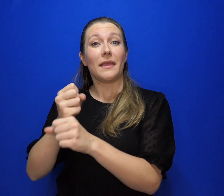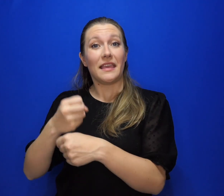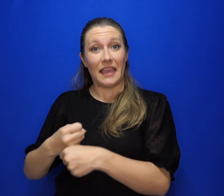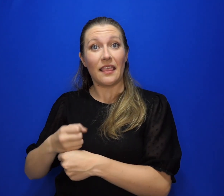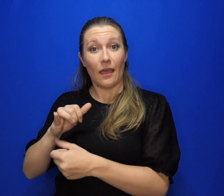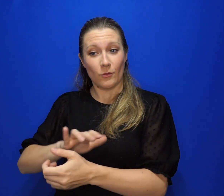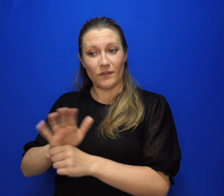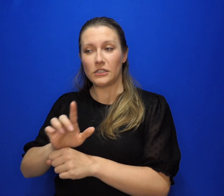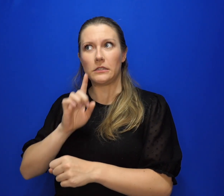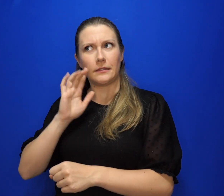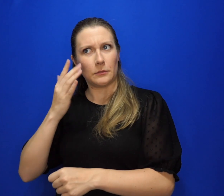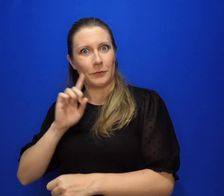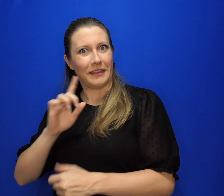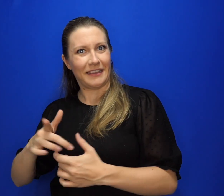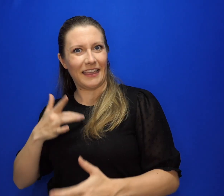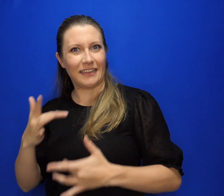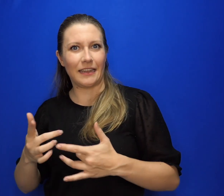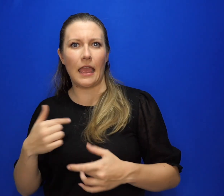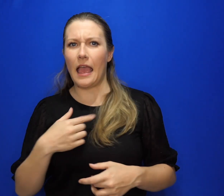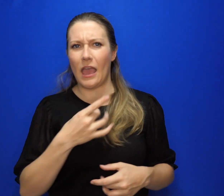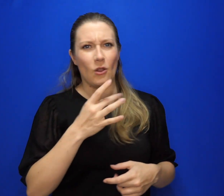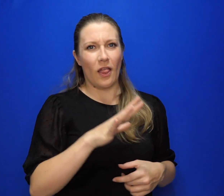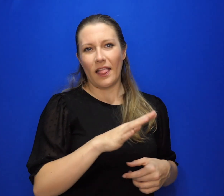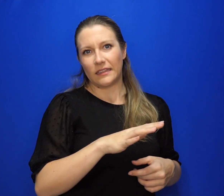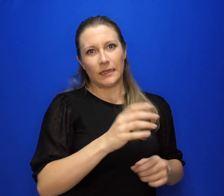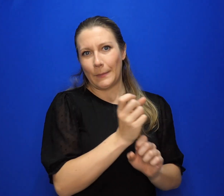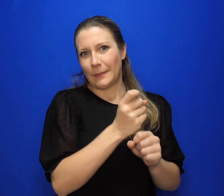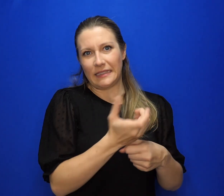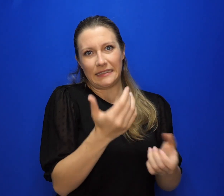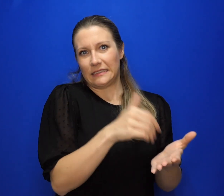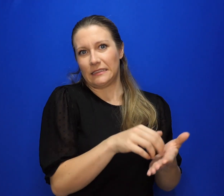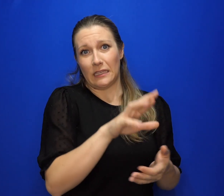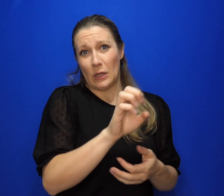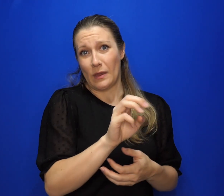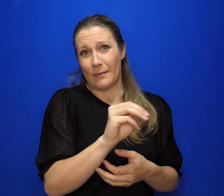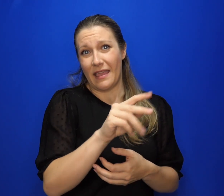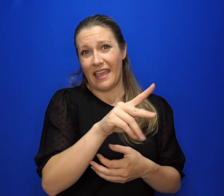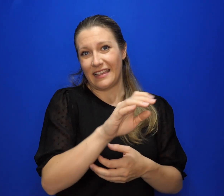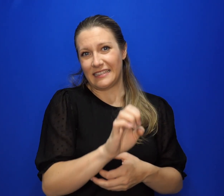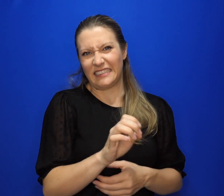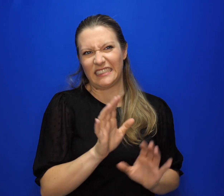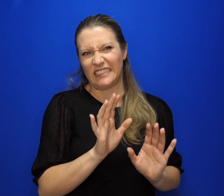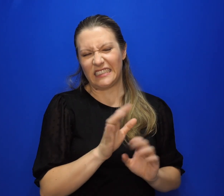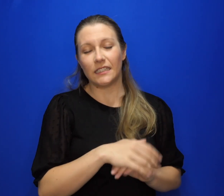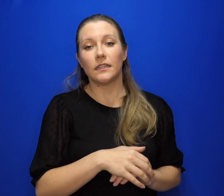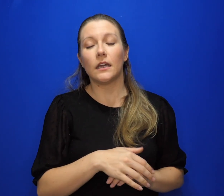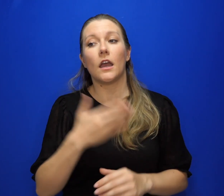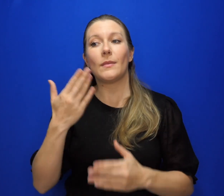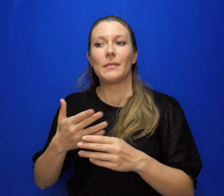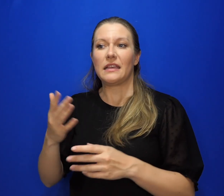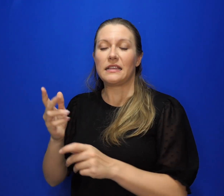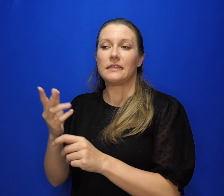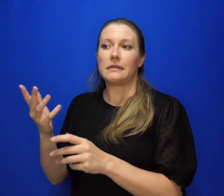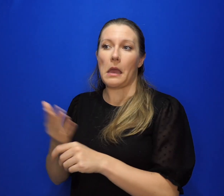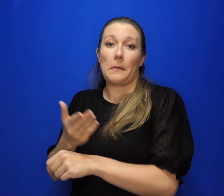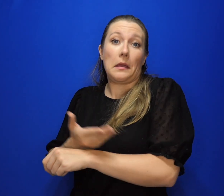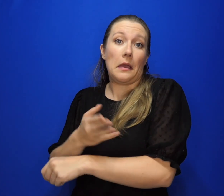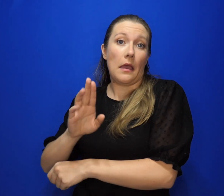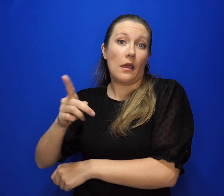I don't like remakes, I'll tell you. I think remakes are... Oh, it might be an update. I don't know what it's going to be. But I saw Kelly. She's like, oh, more